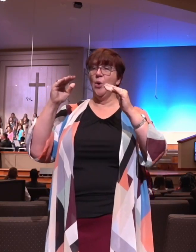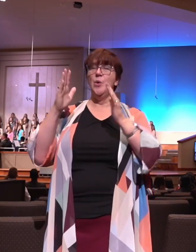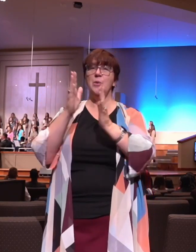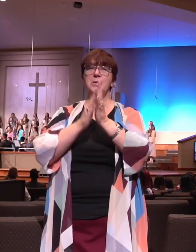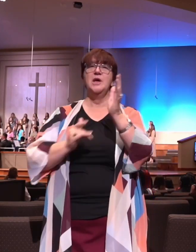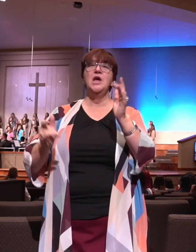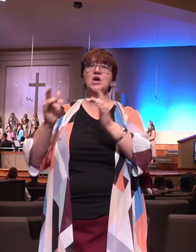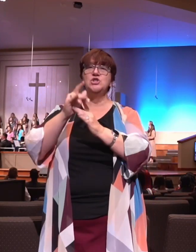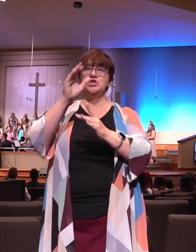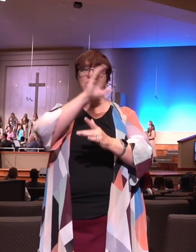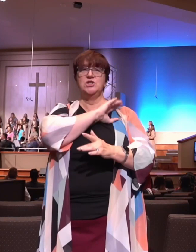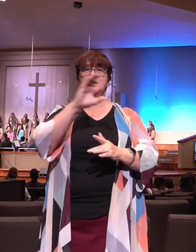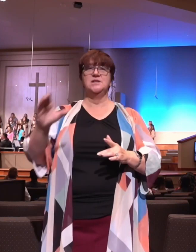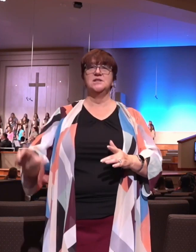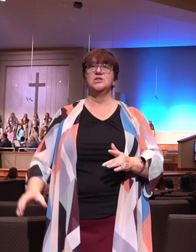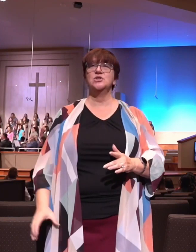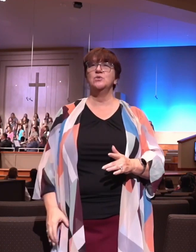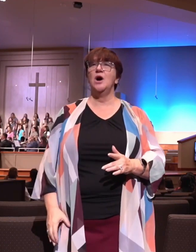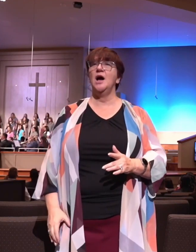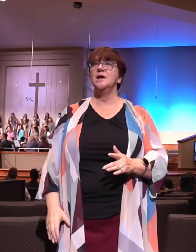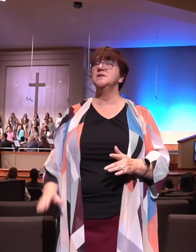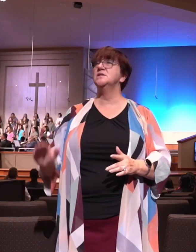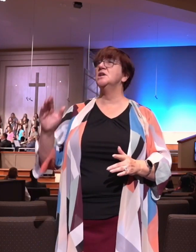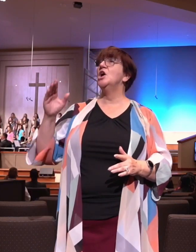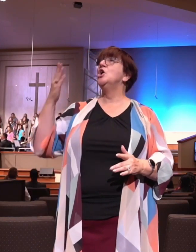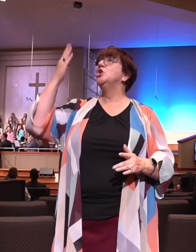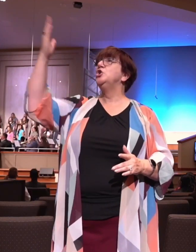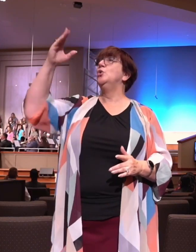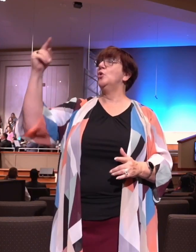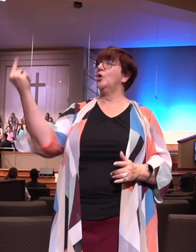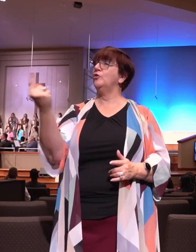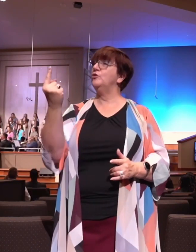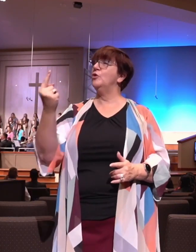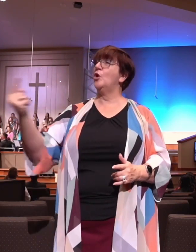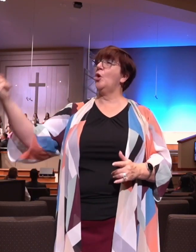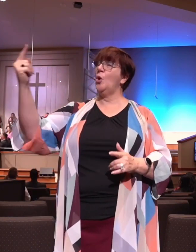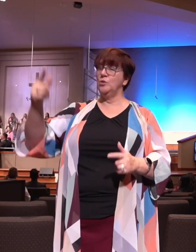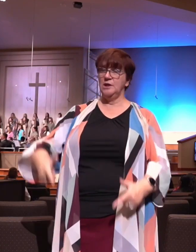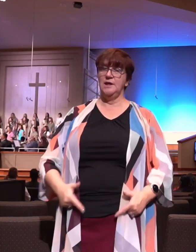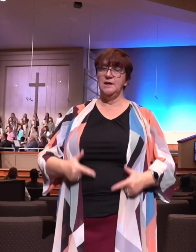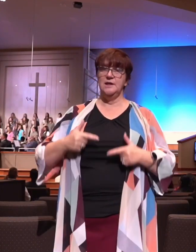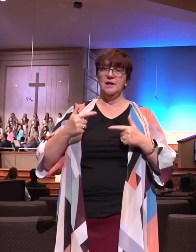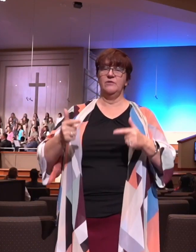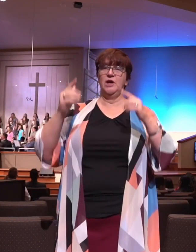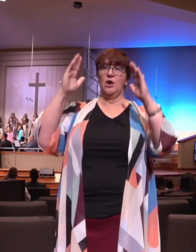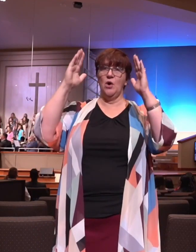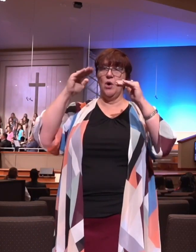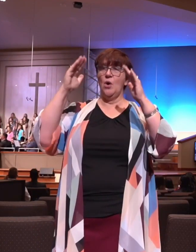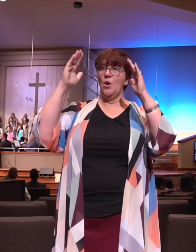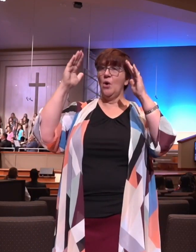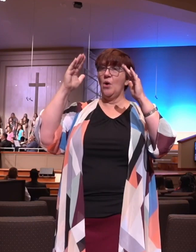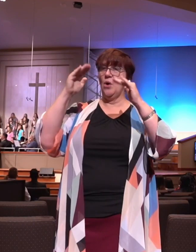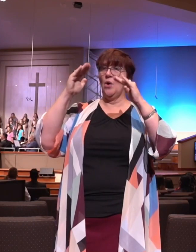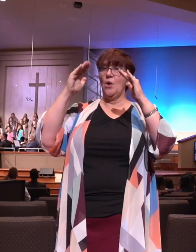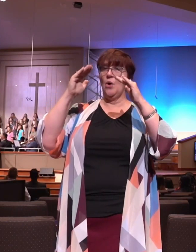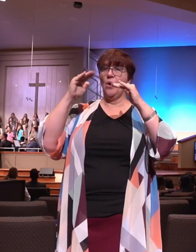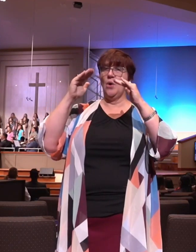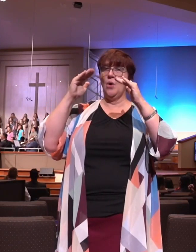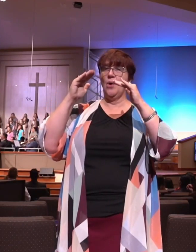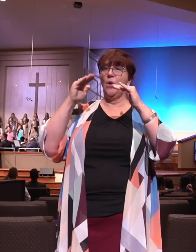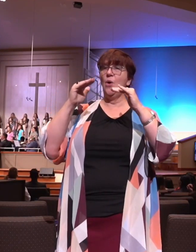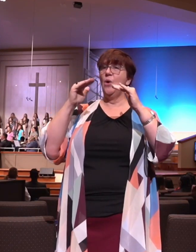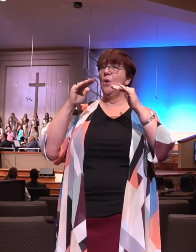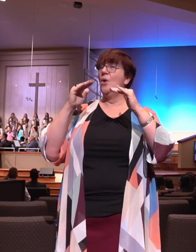I will watch Thy living hope hope I